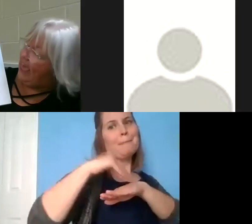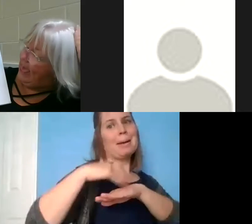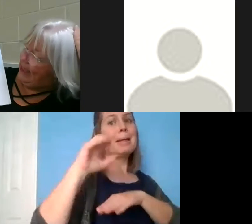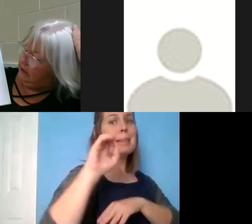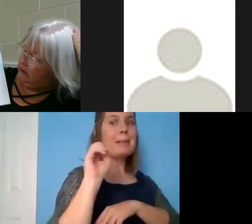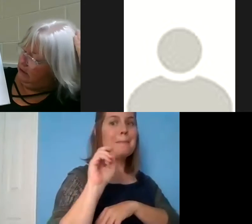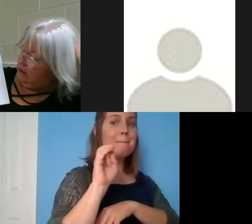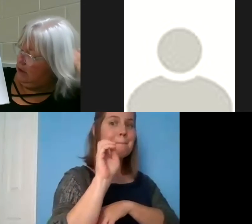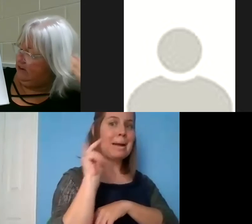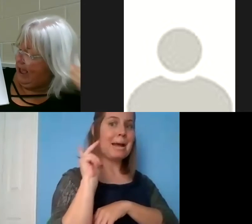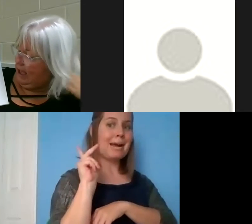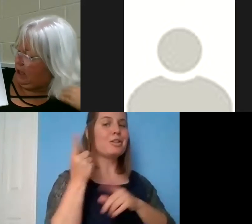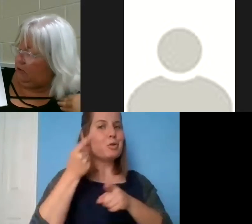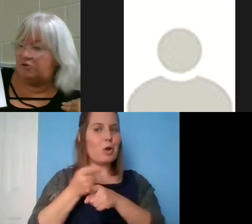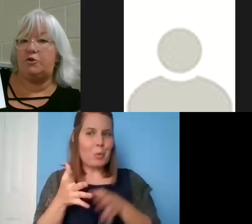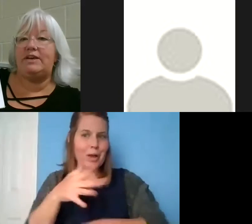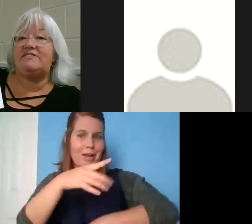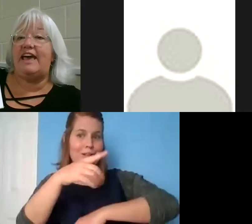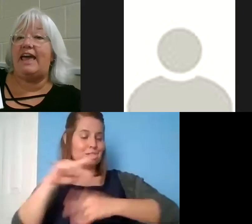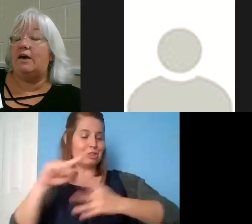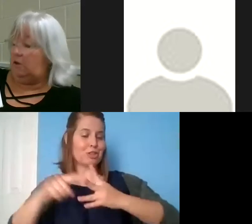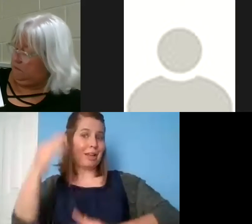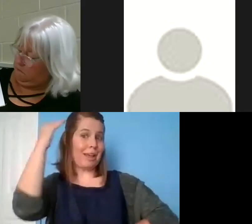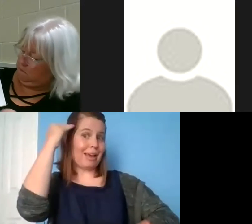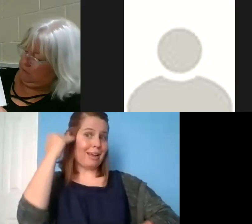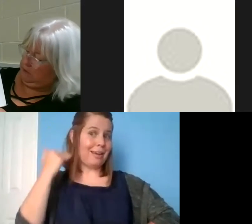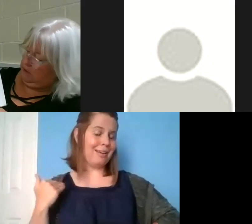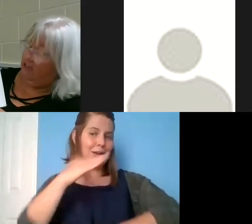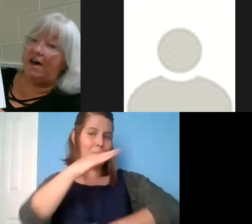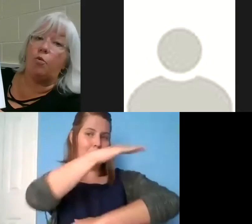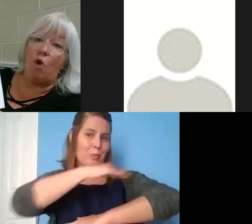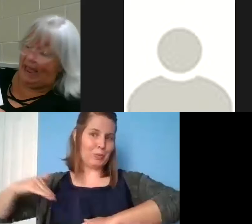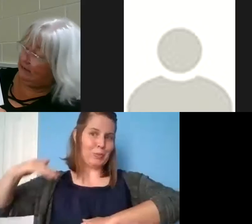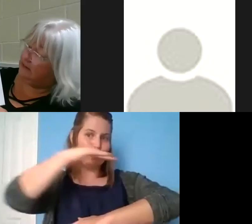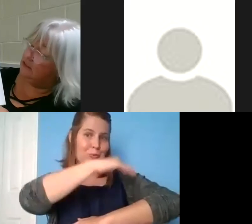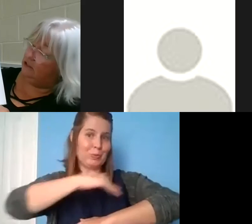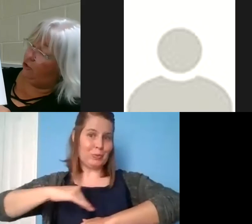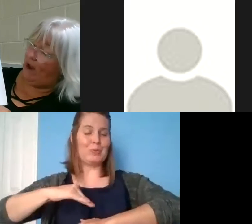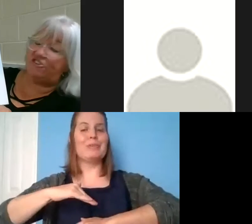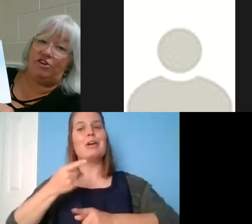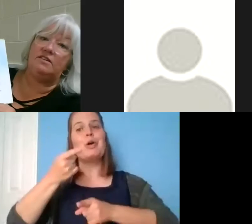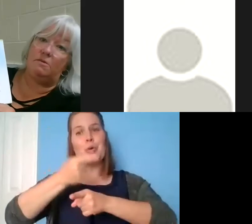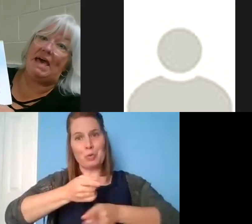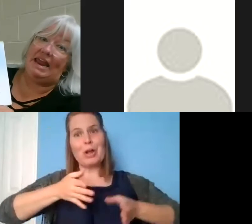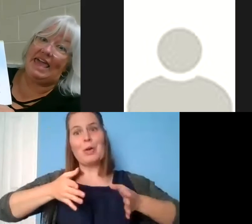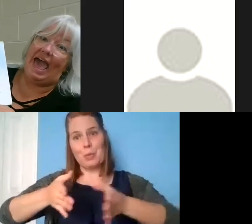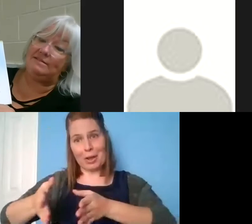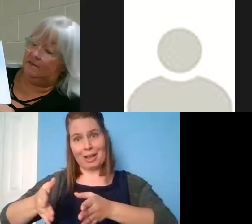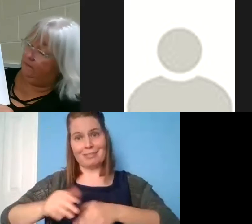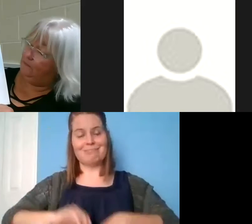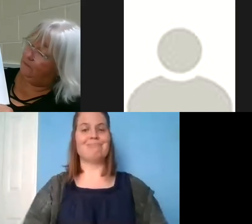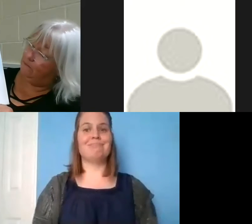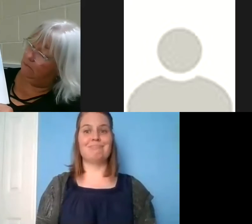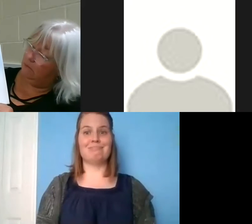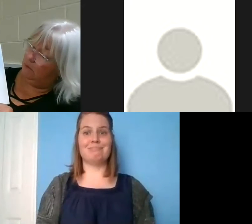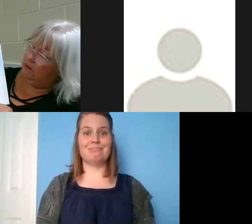his head down to his tail. The right direction to pet a cat.